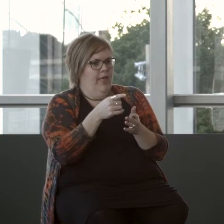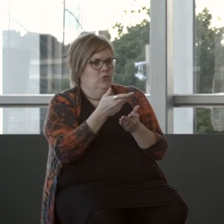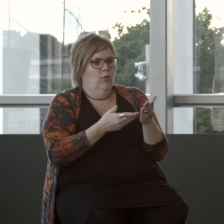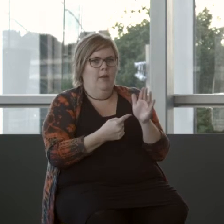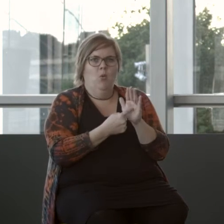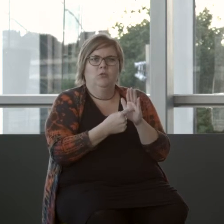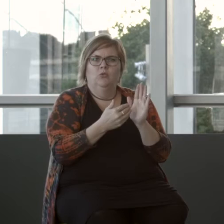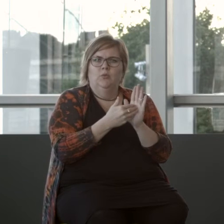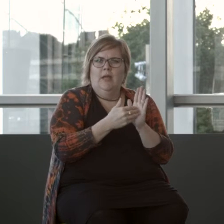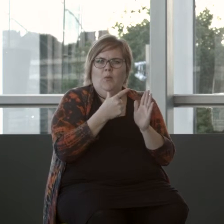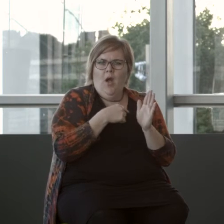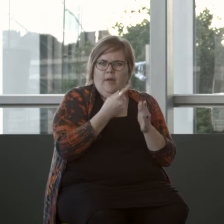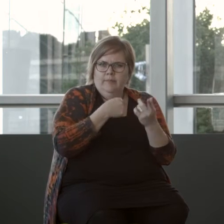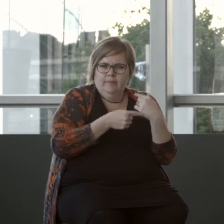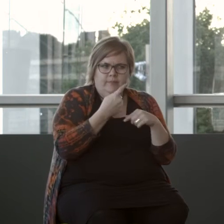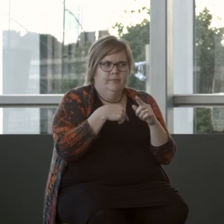How